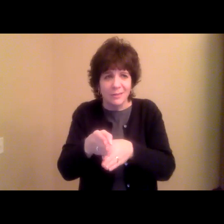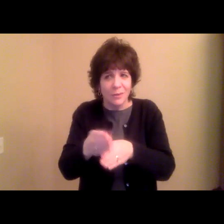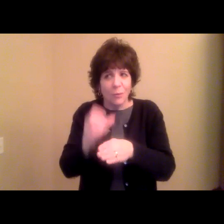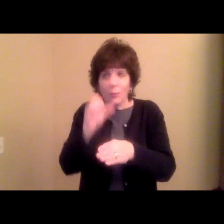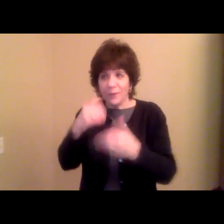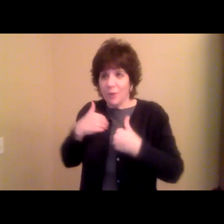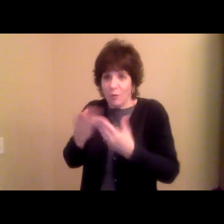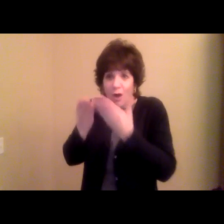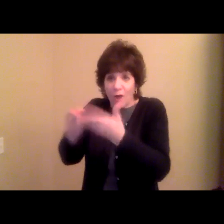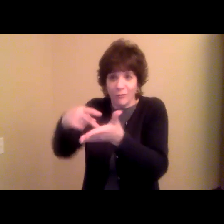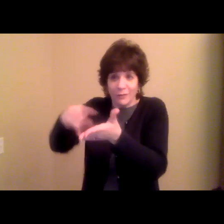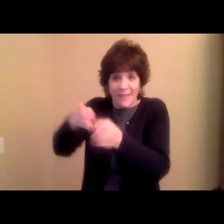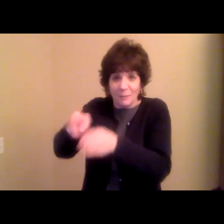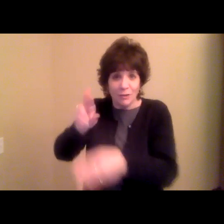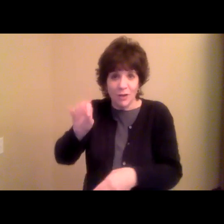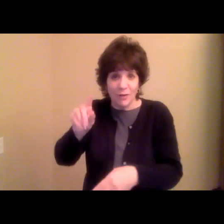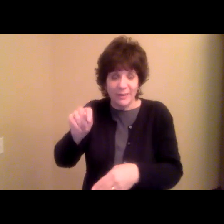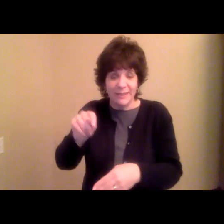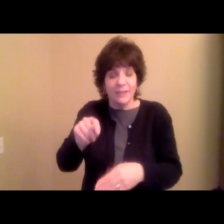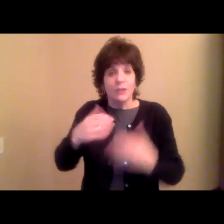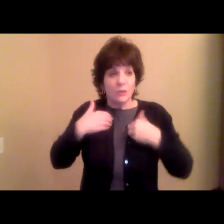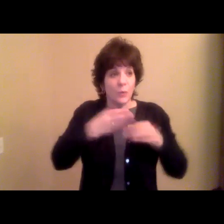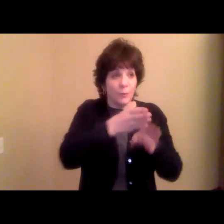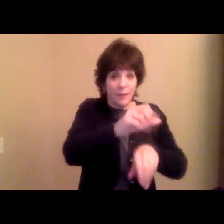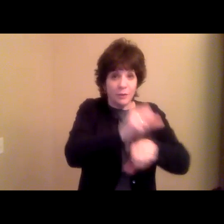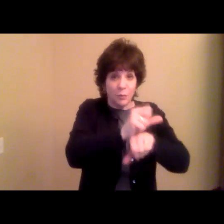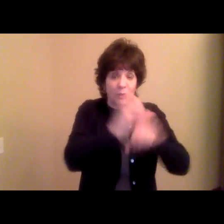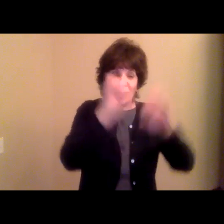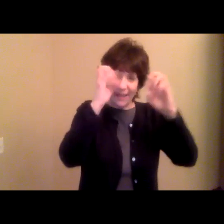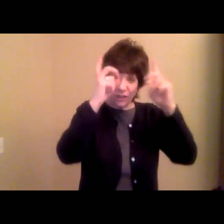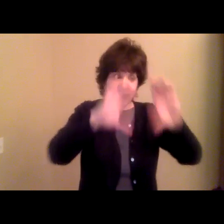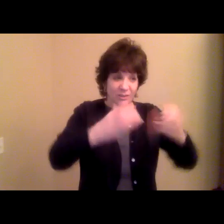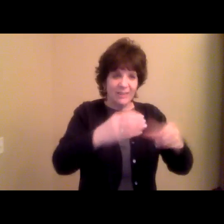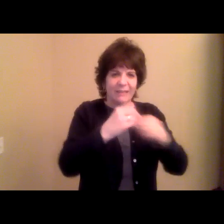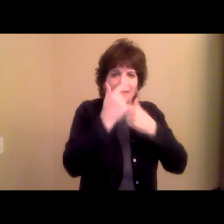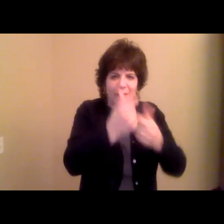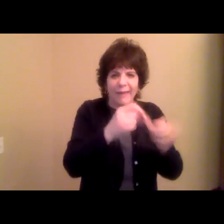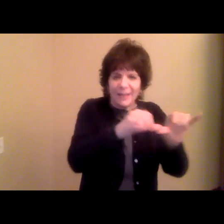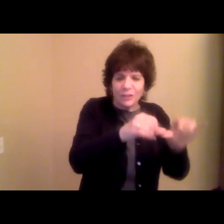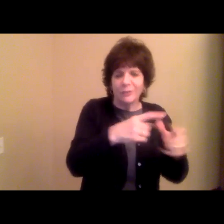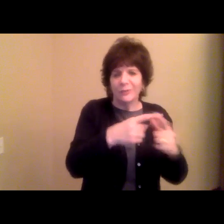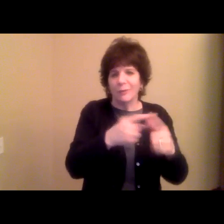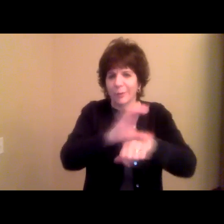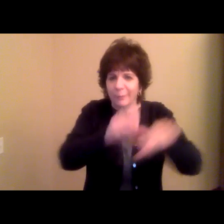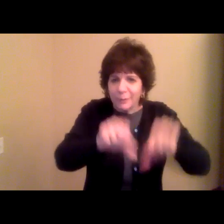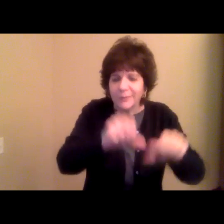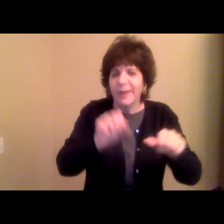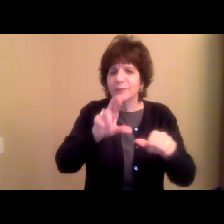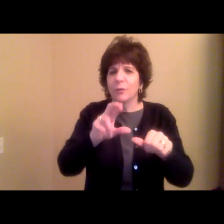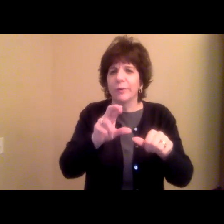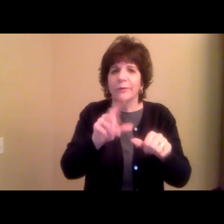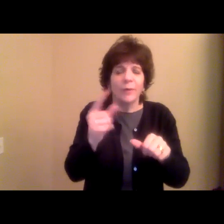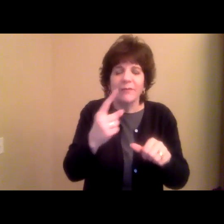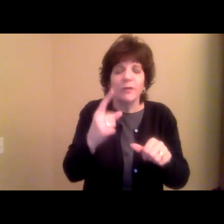they have all these other, their major work that they're doing, and they're interested in dance, or they want to know more about dance, or they're